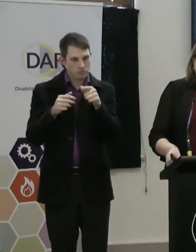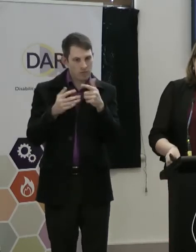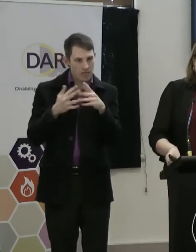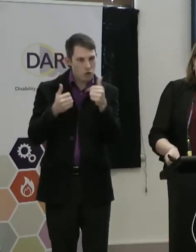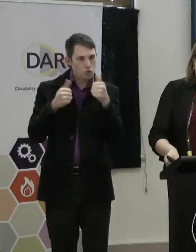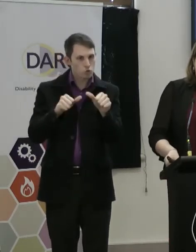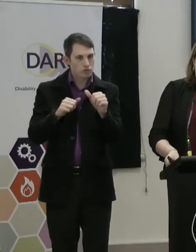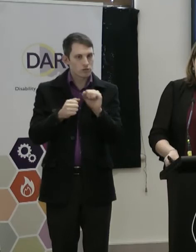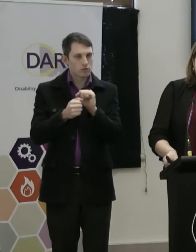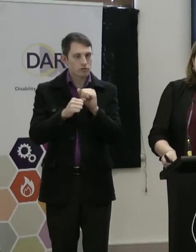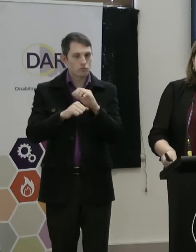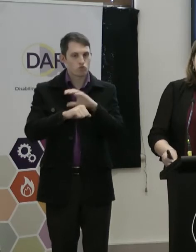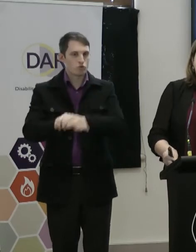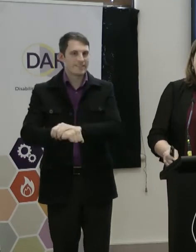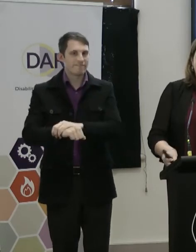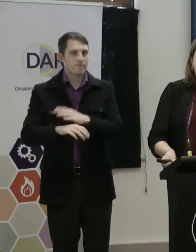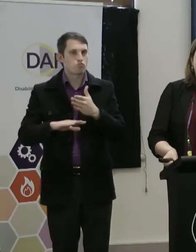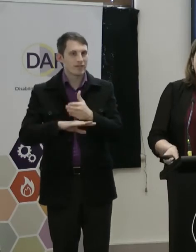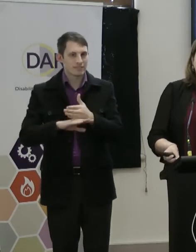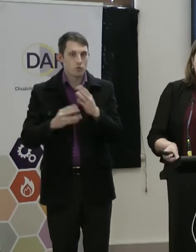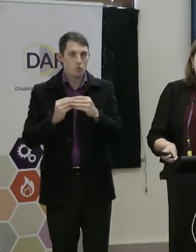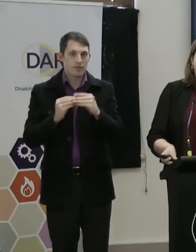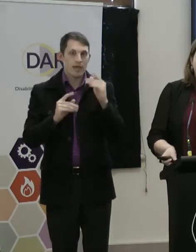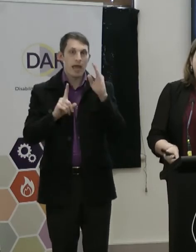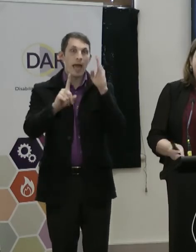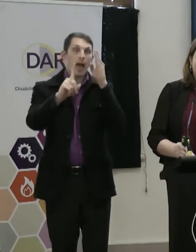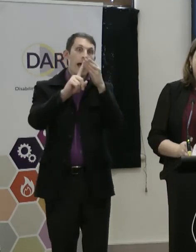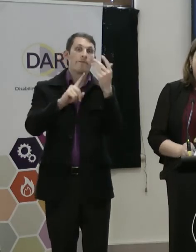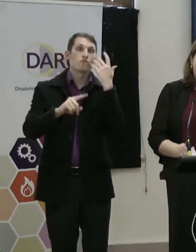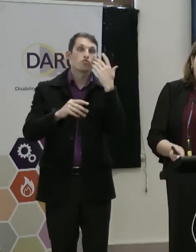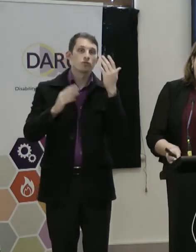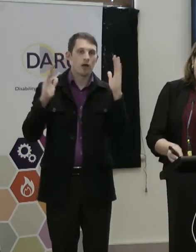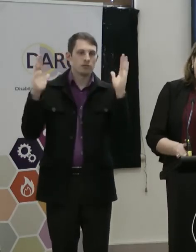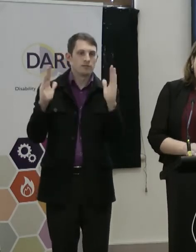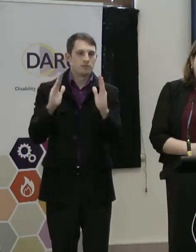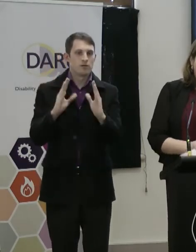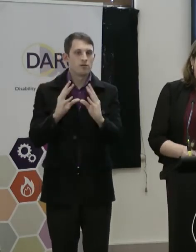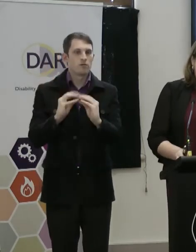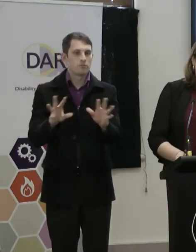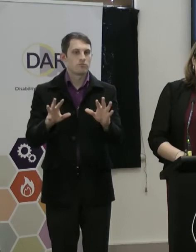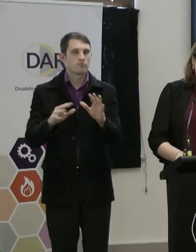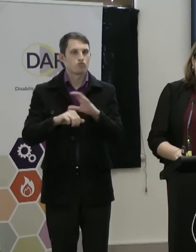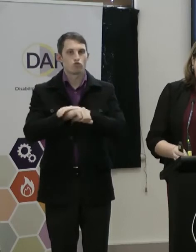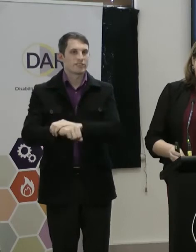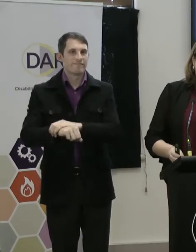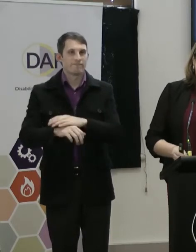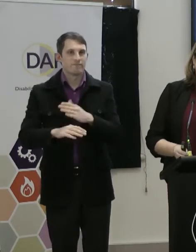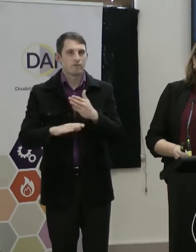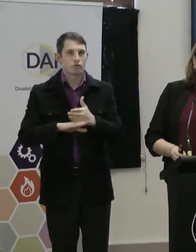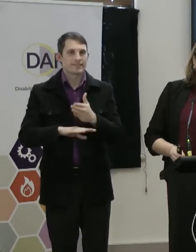practices with the aim to eventually reduce and ultimately eliminate the use of such practices.